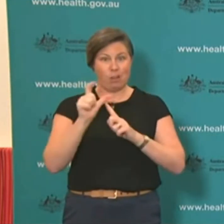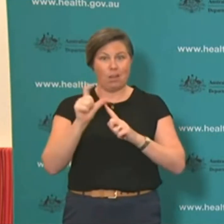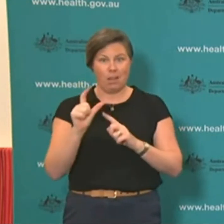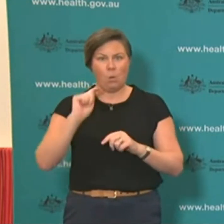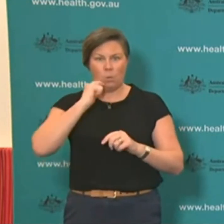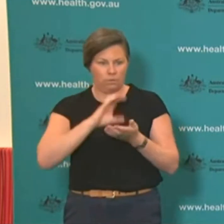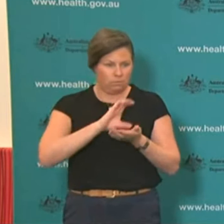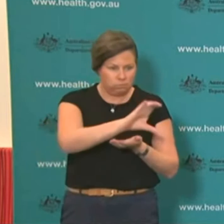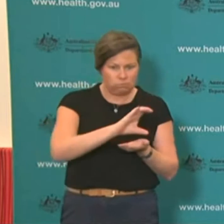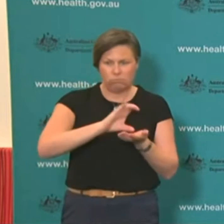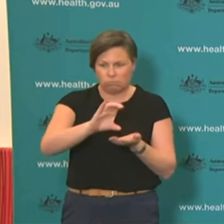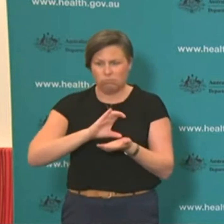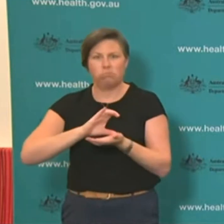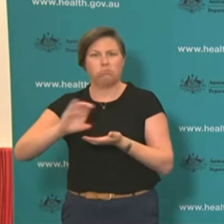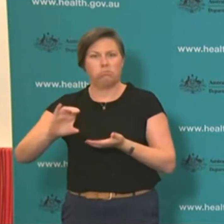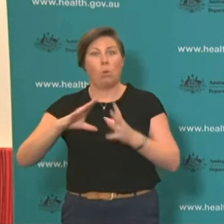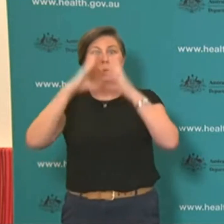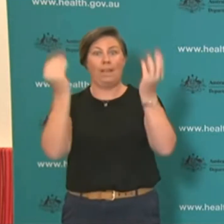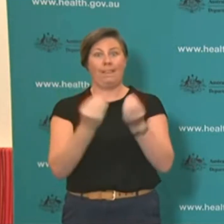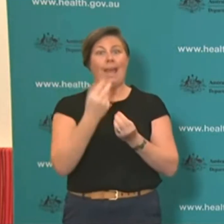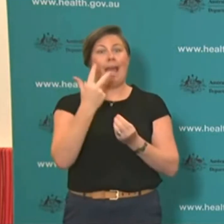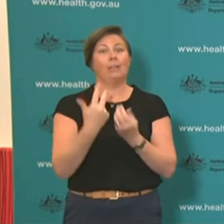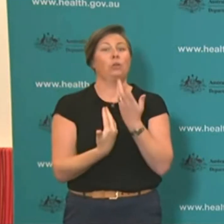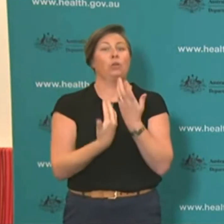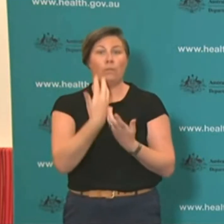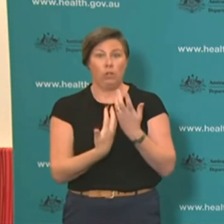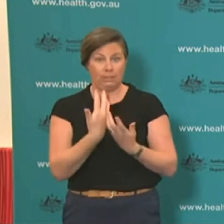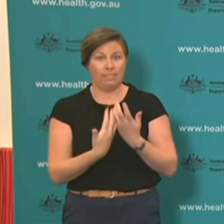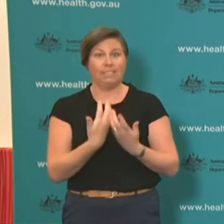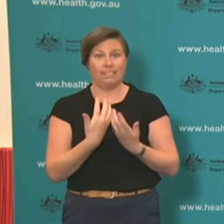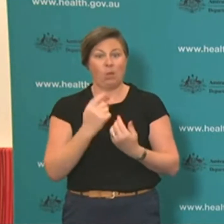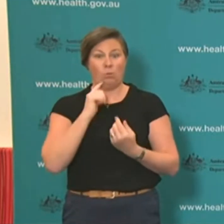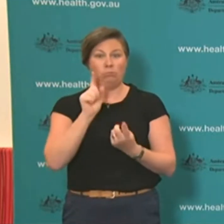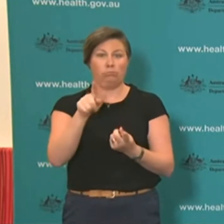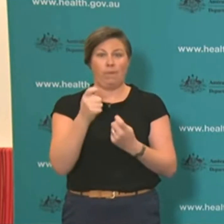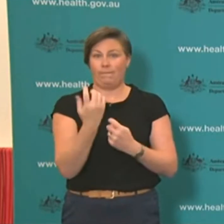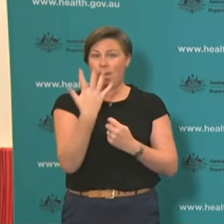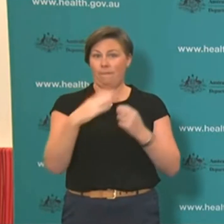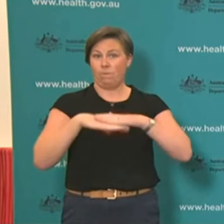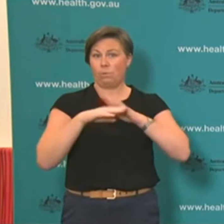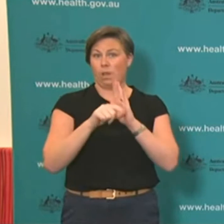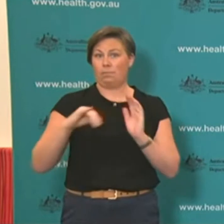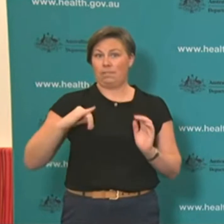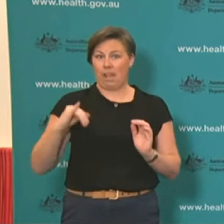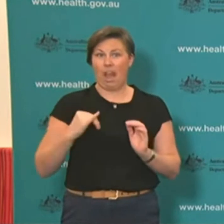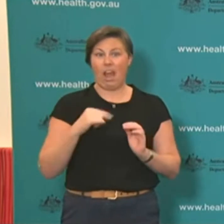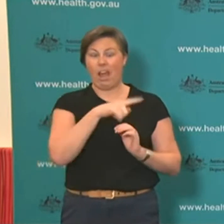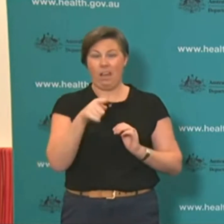Health Discoveries, which is shared between 8 universities and will pay for 5 full-time staff to work on